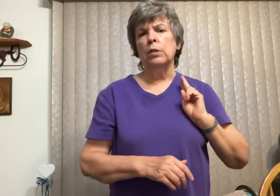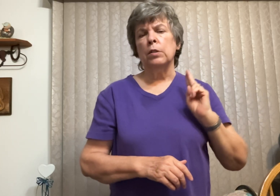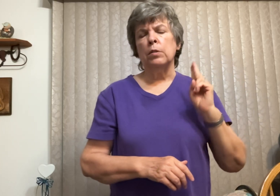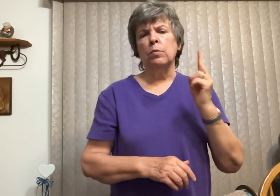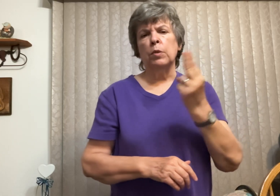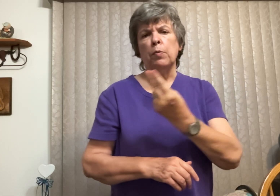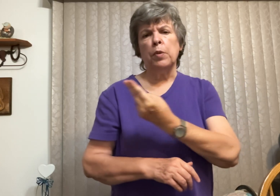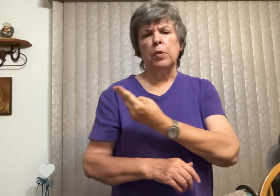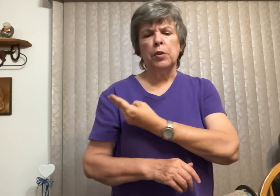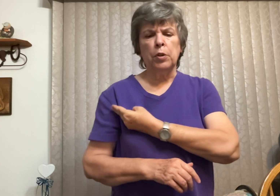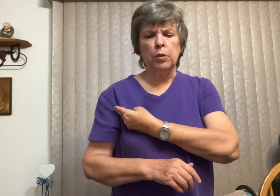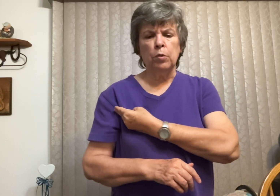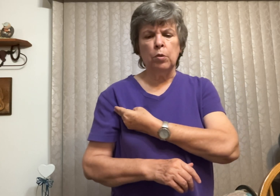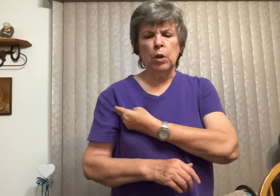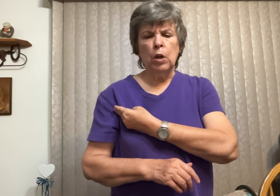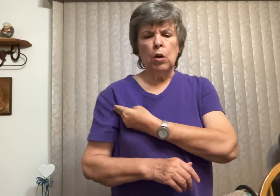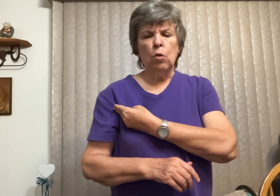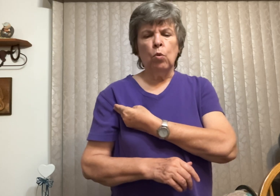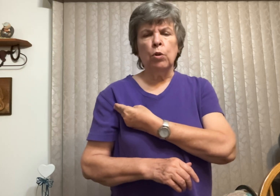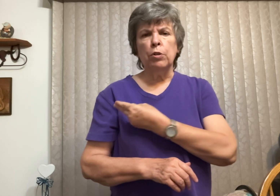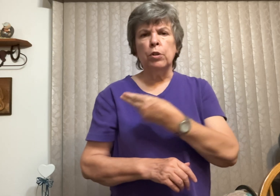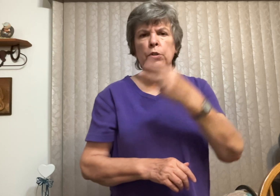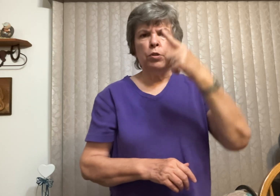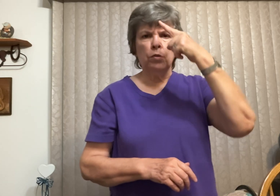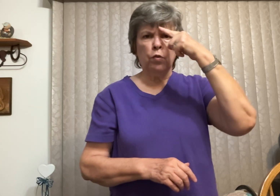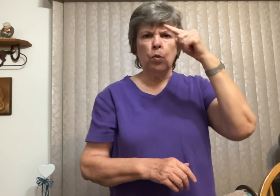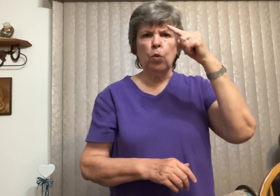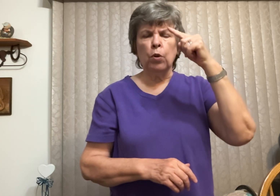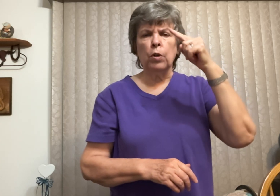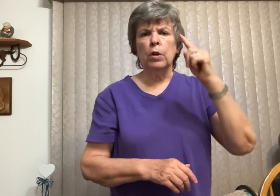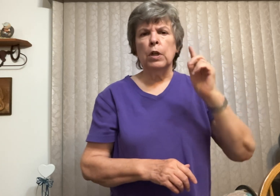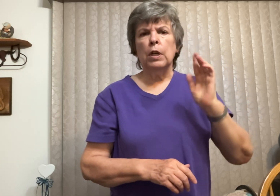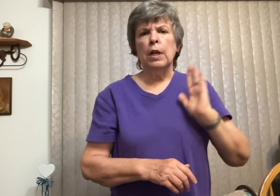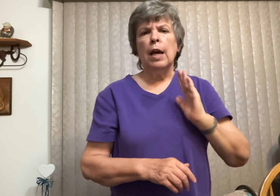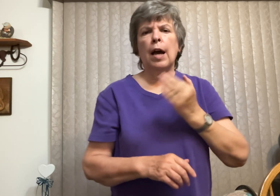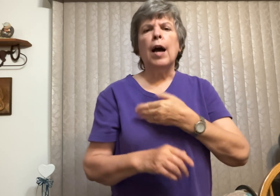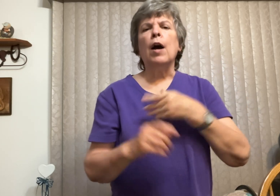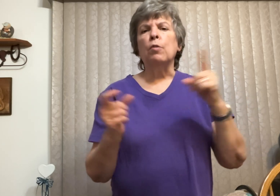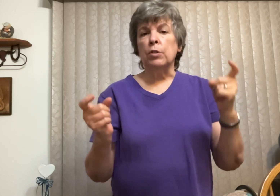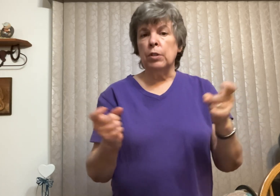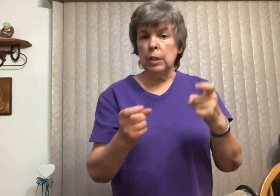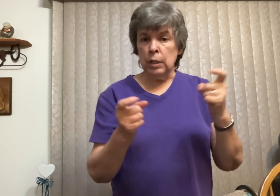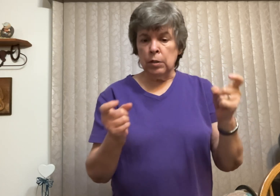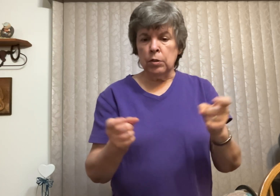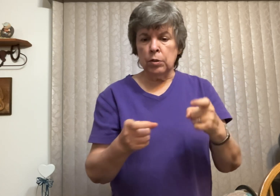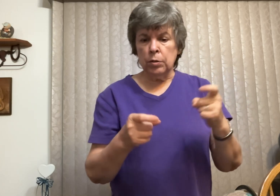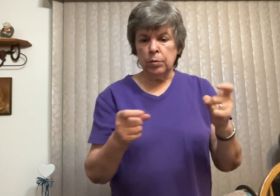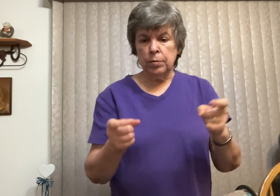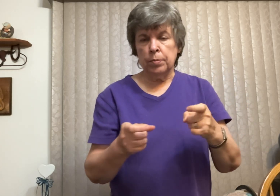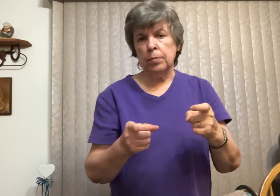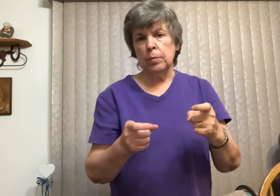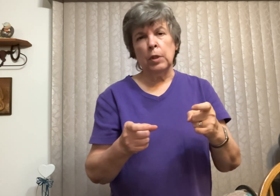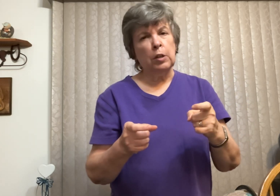us with the you, or you could do for our sins. Take your